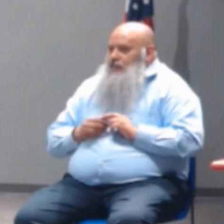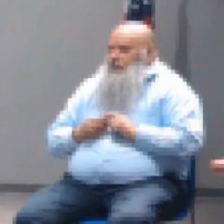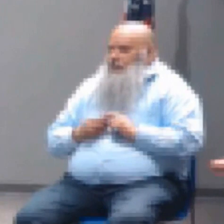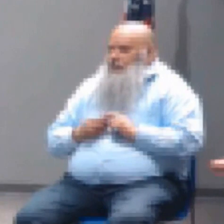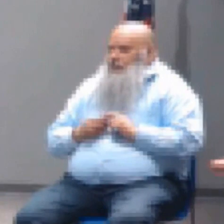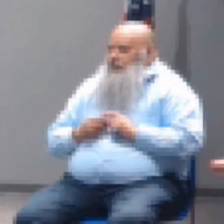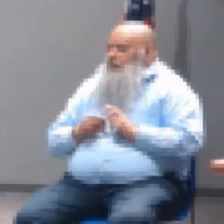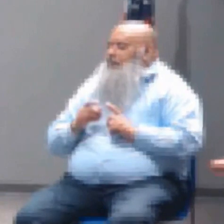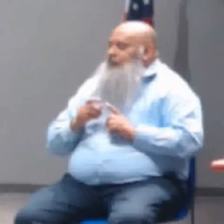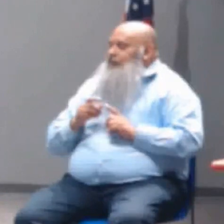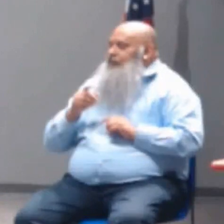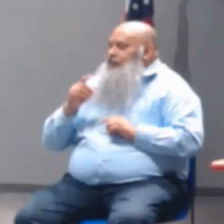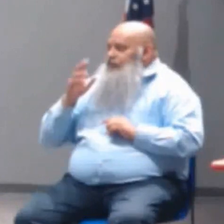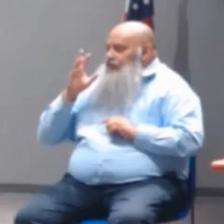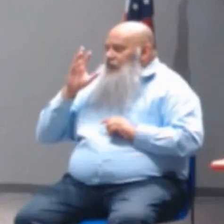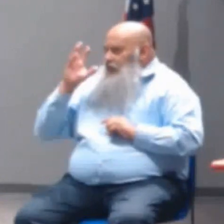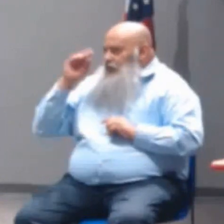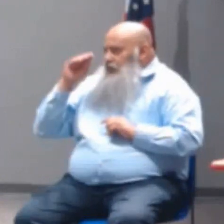But the prince said,